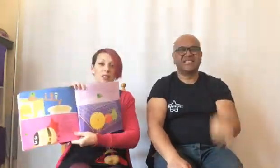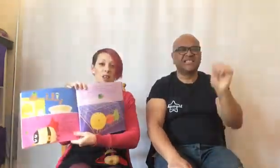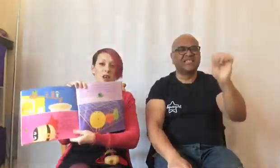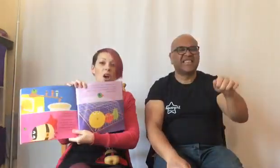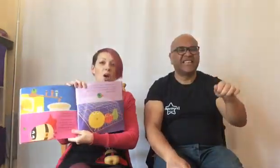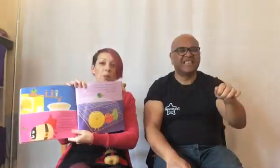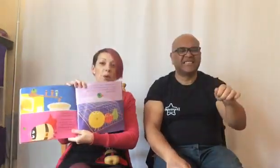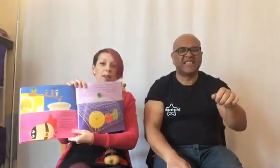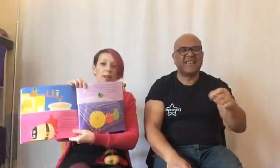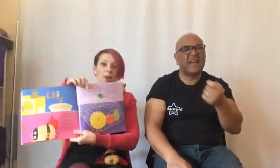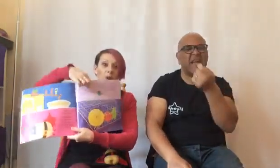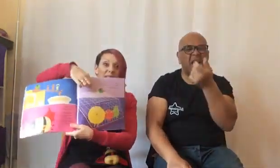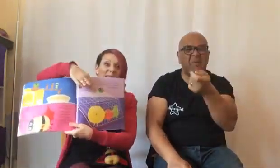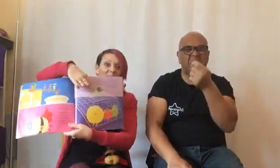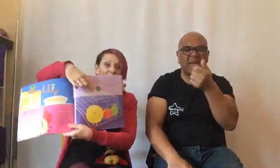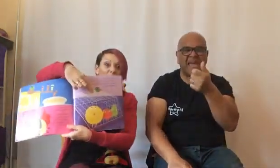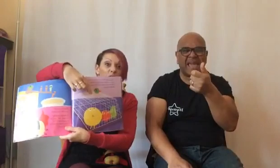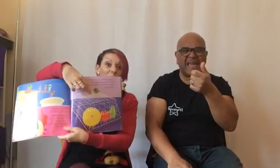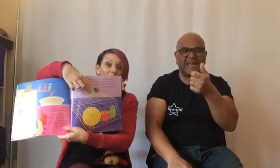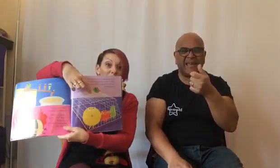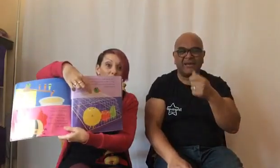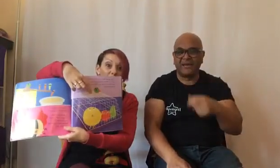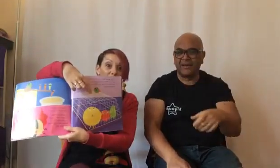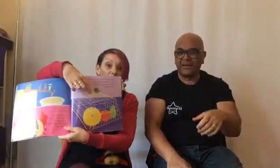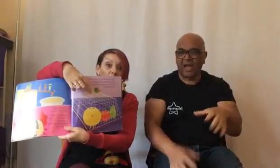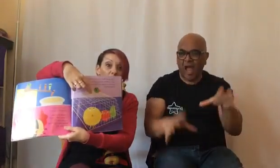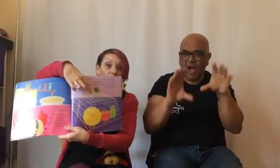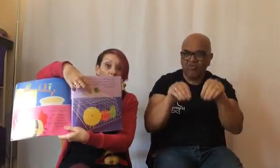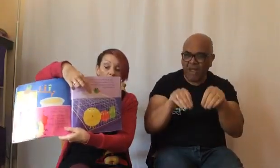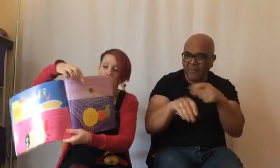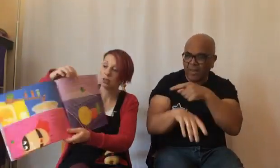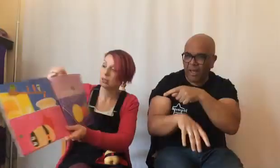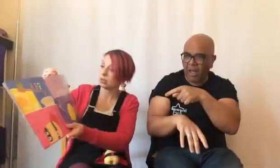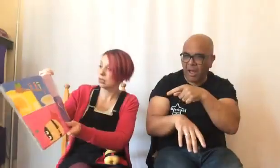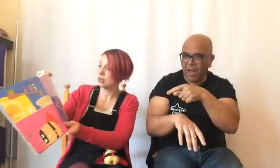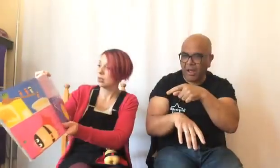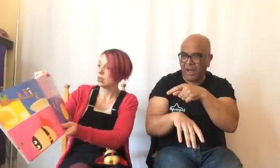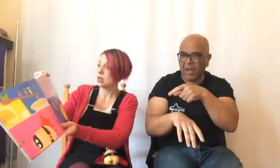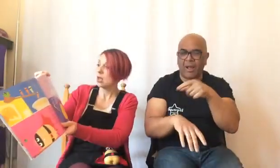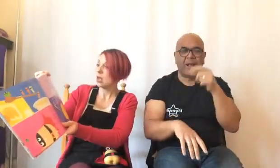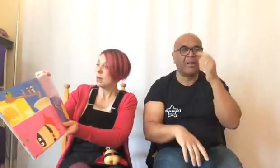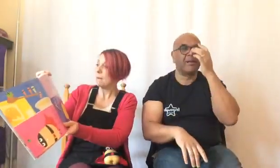Yes, a pea. Look, he's there, he trapped everybody.